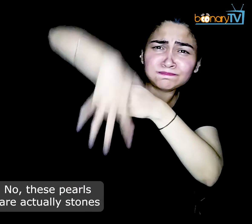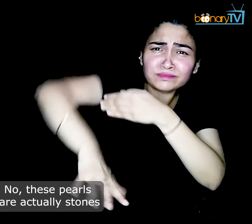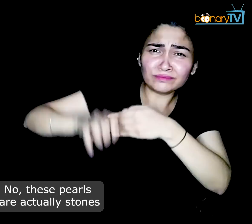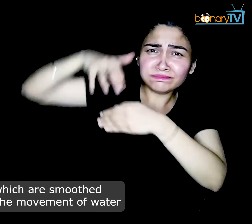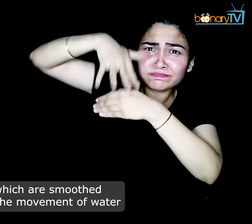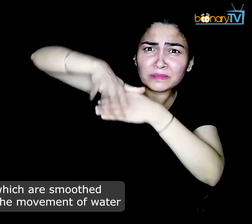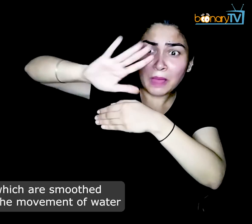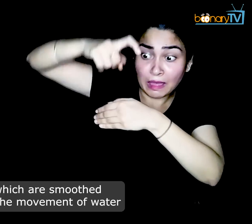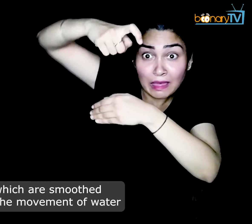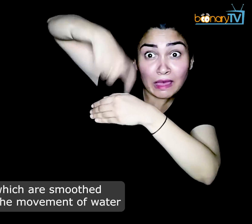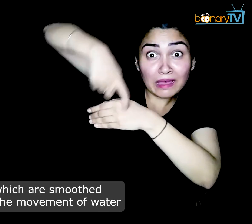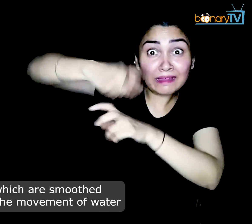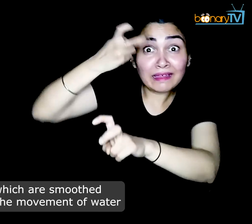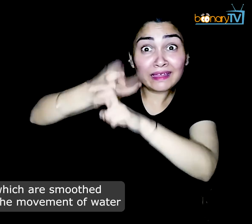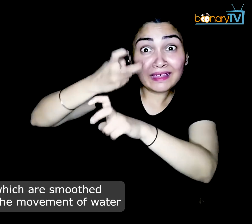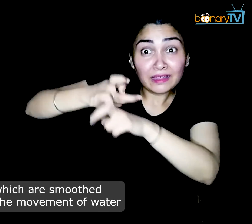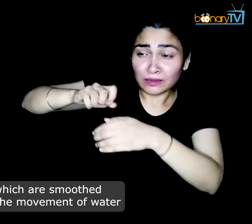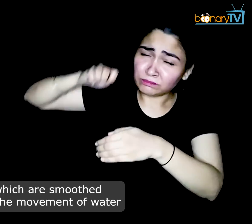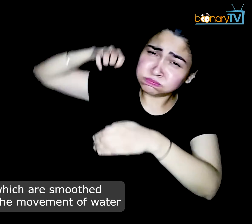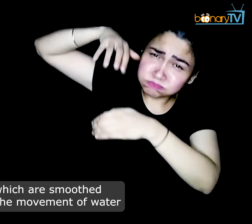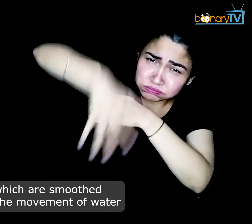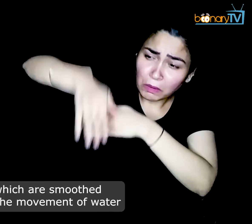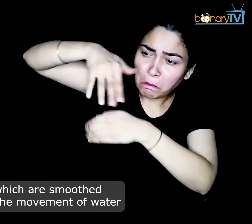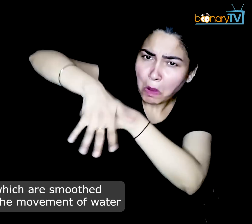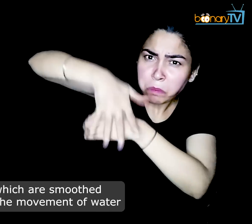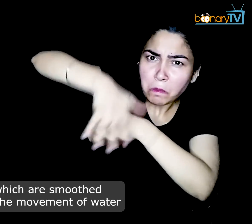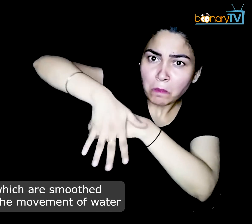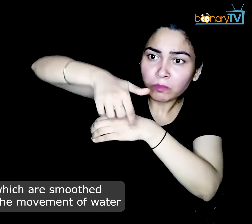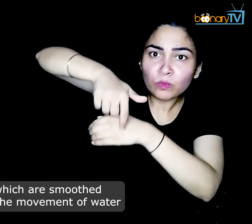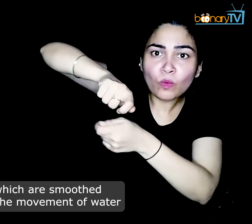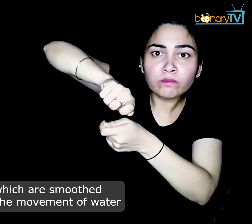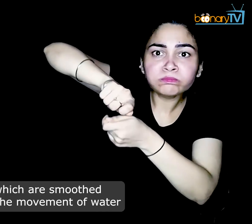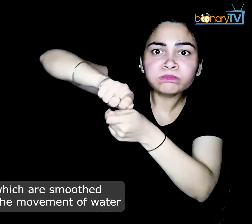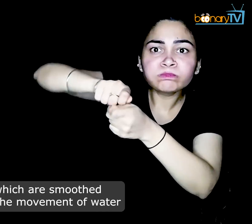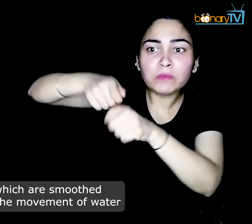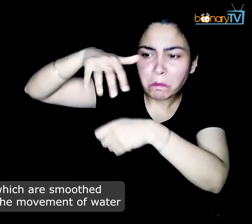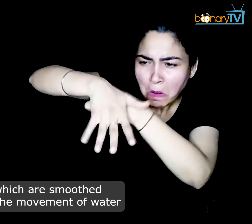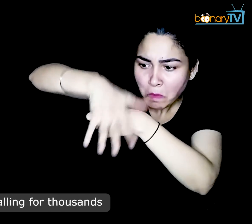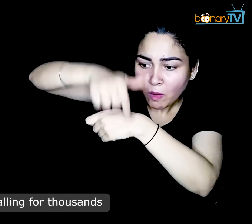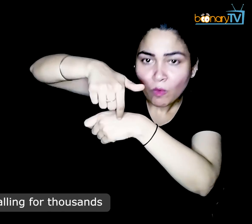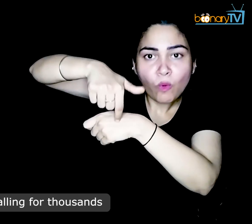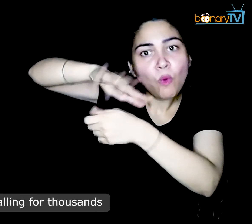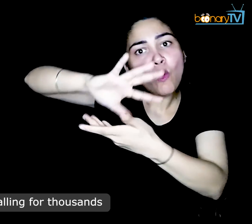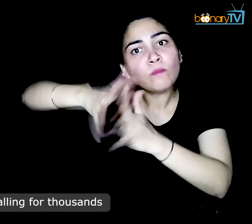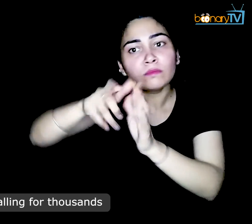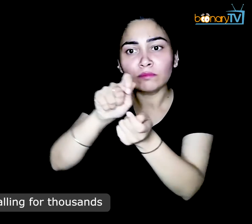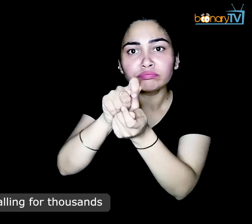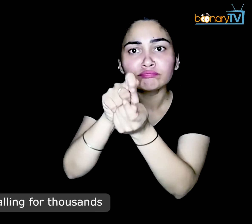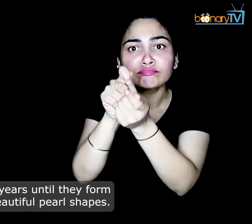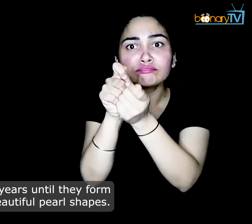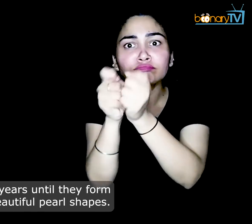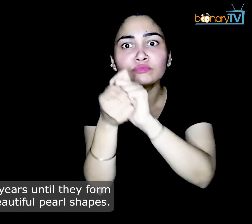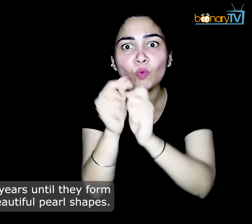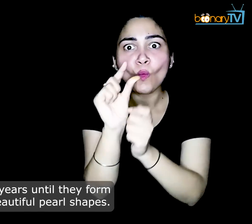which are smoothed by the movement of water falling for thousands of years